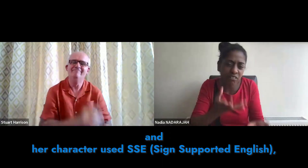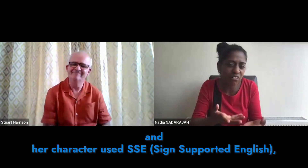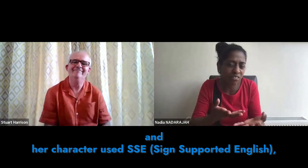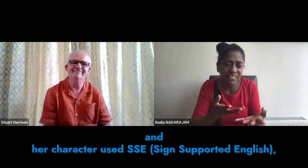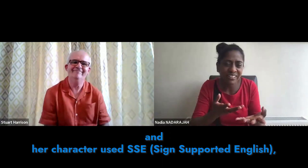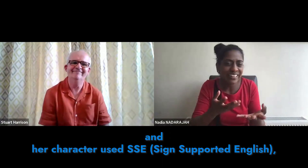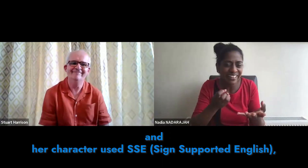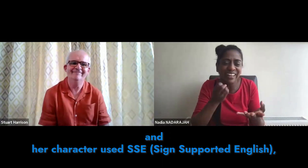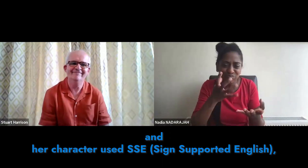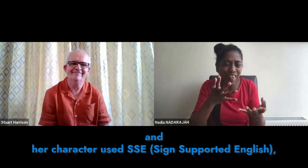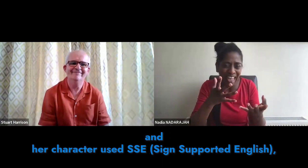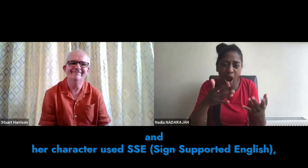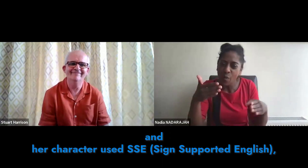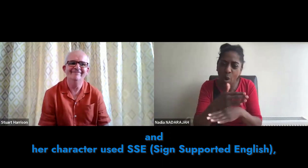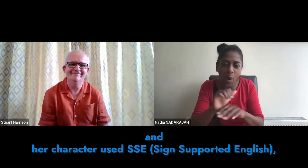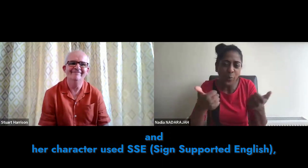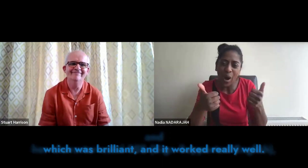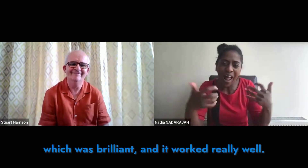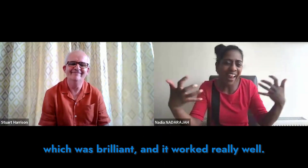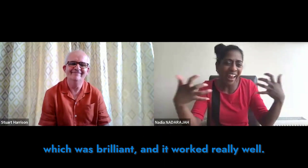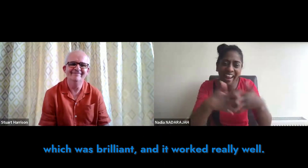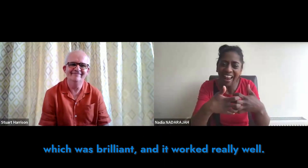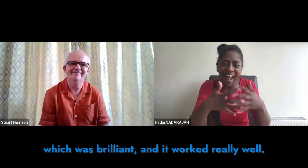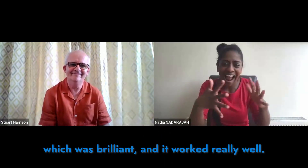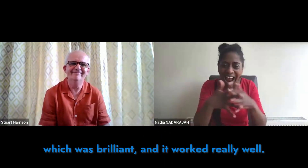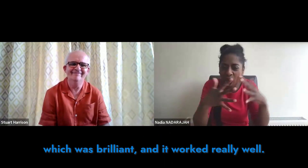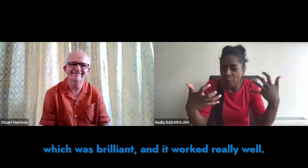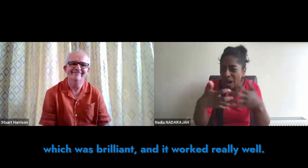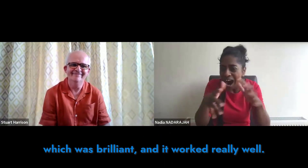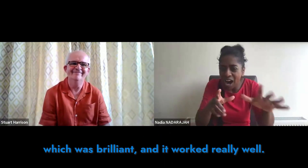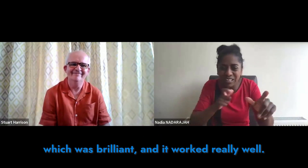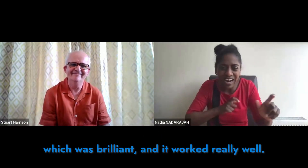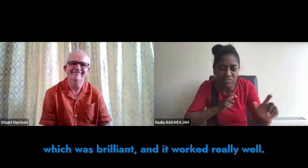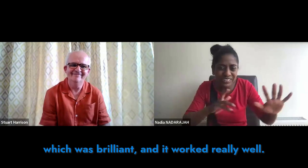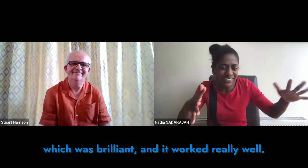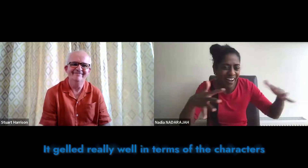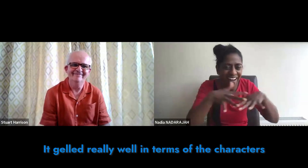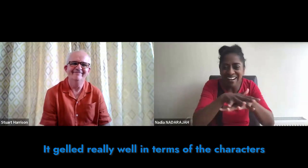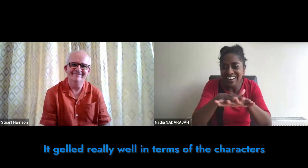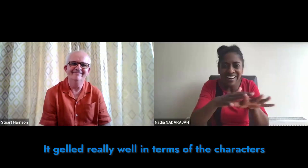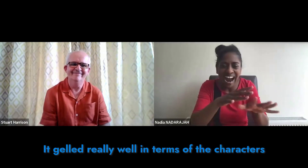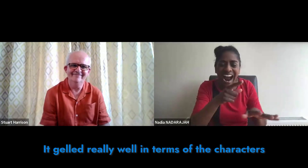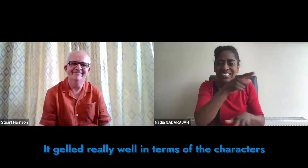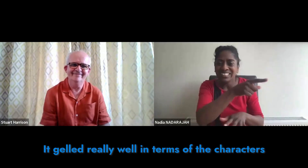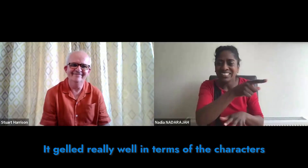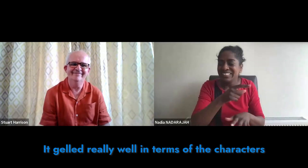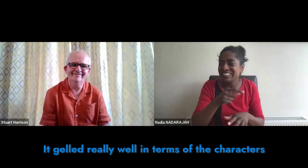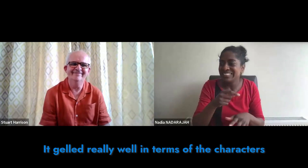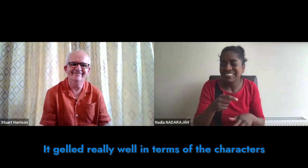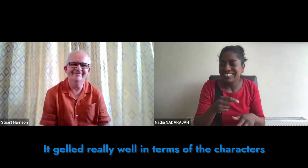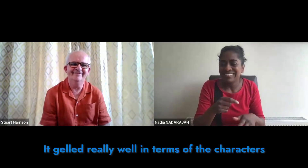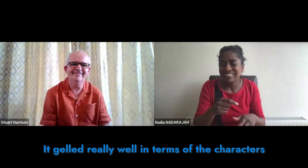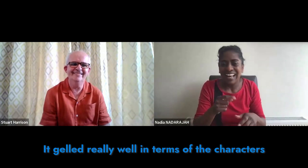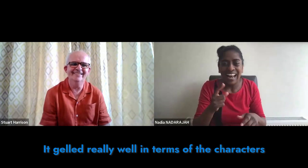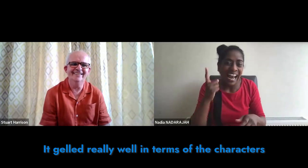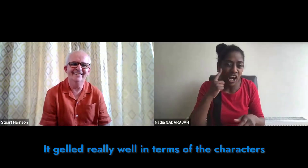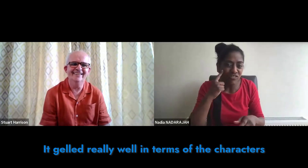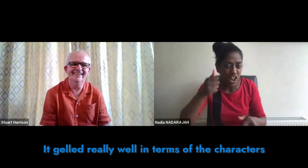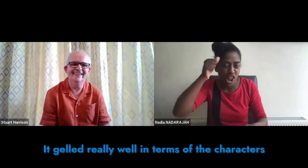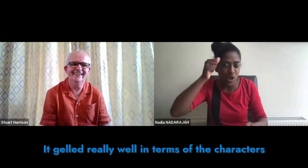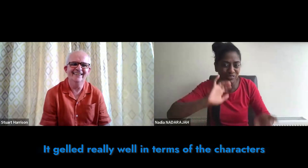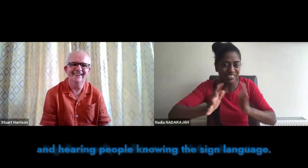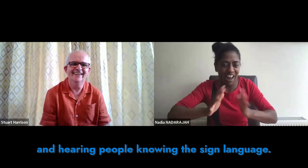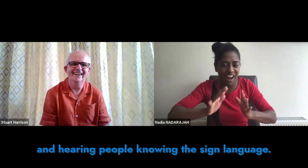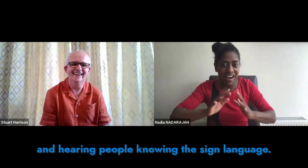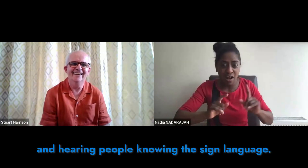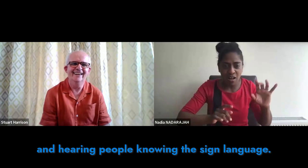And the character was about SSE, which was brilliant, and it worked really well. It gelled really well in terms of the